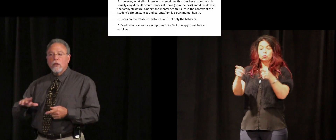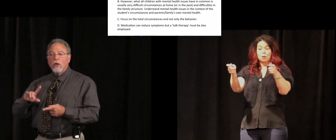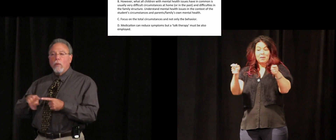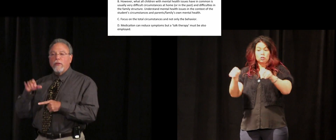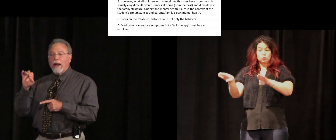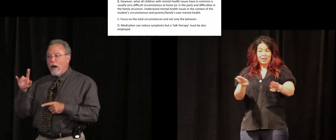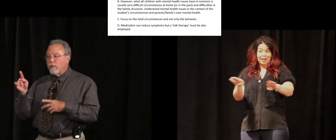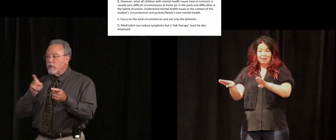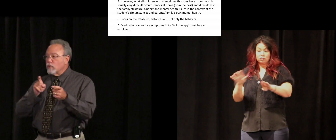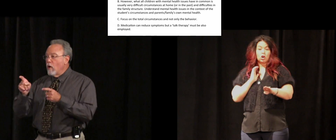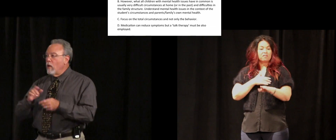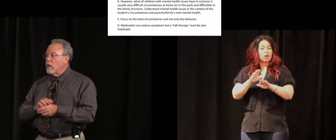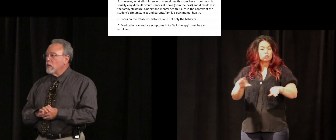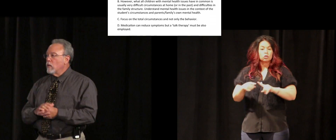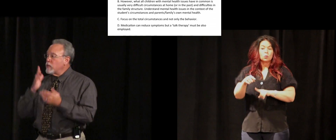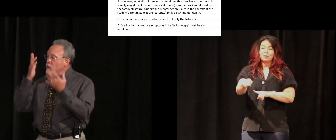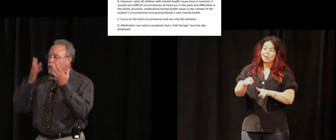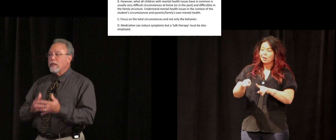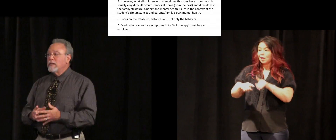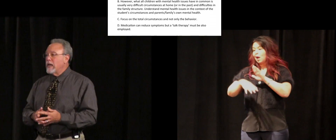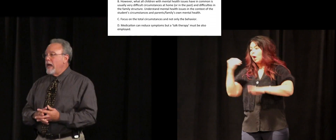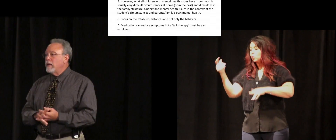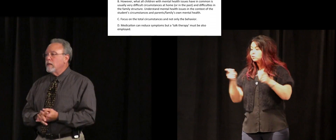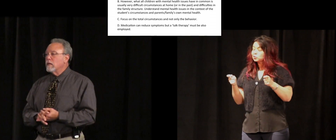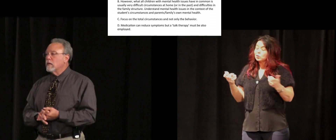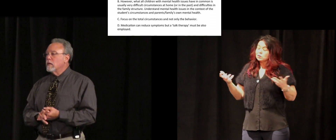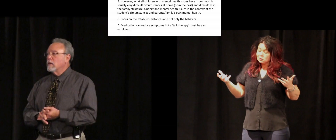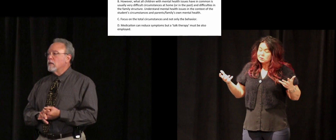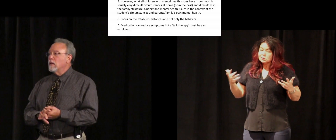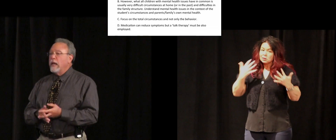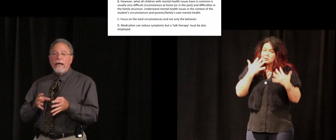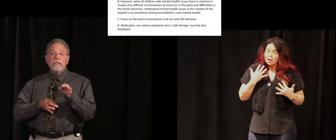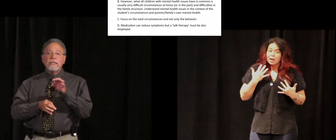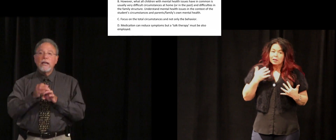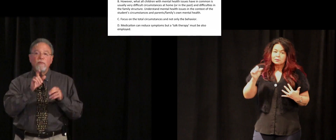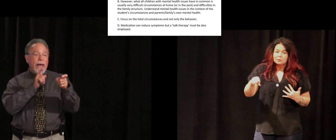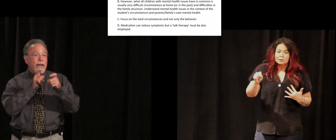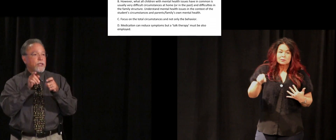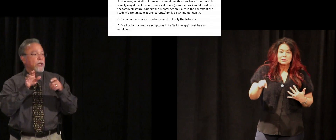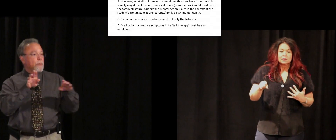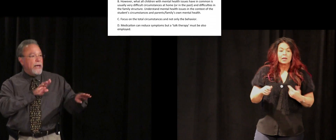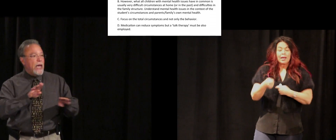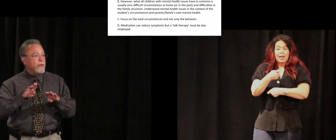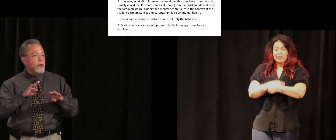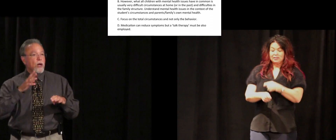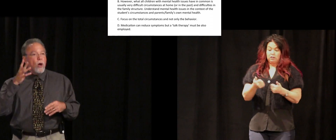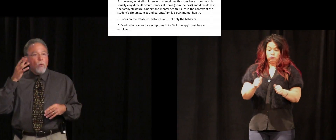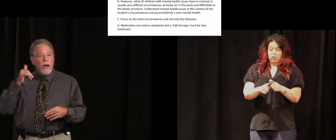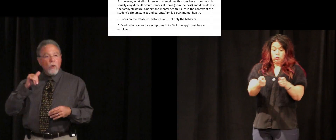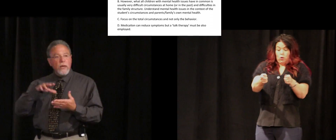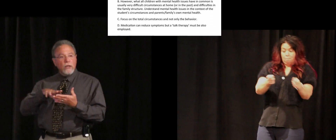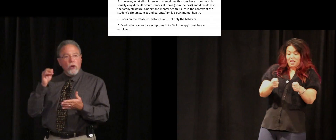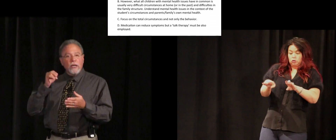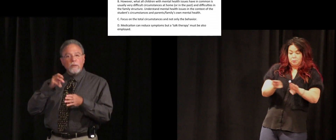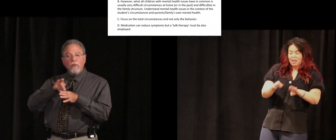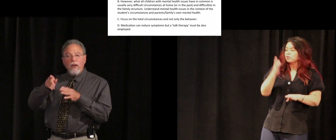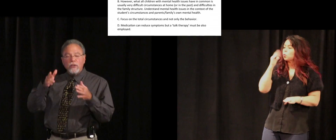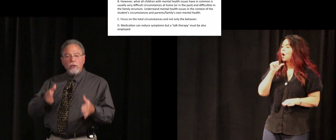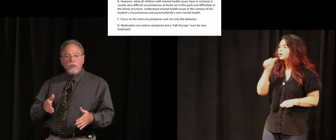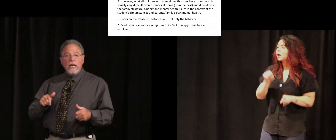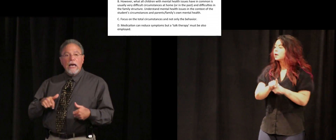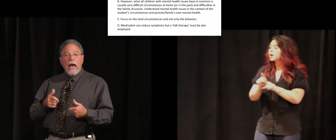different emotions and being able to talk about it. At that clinical unit in the hospital in Florida that I ran for the year, we had deaf and hearing students talking